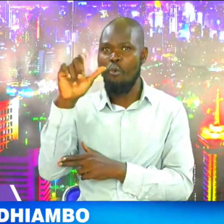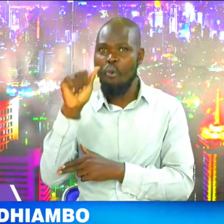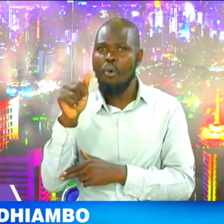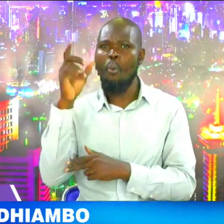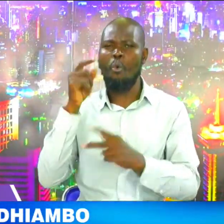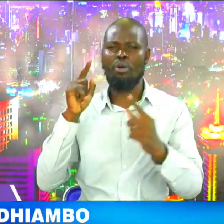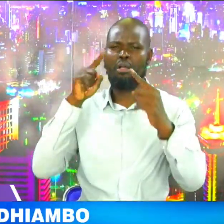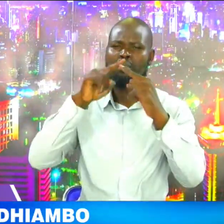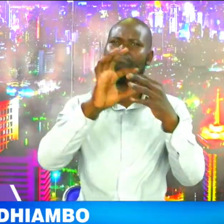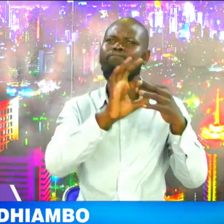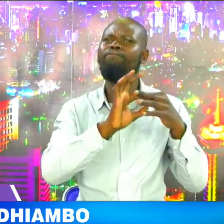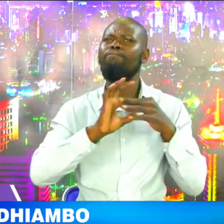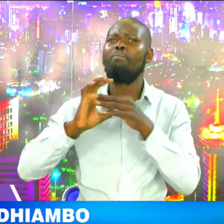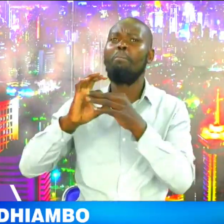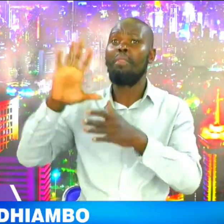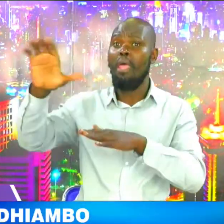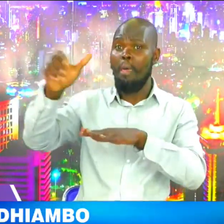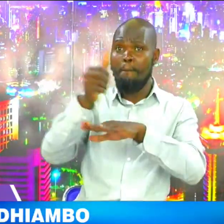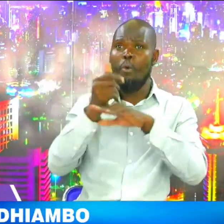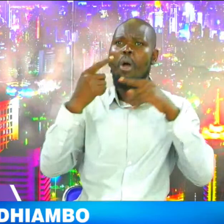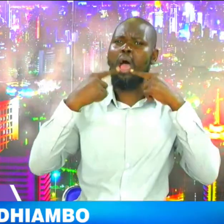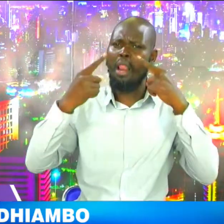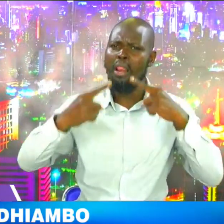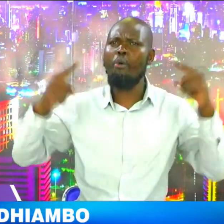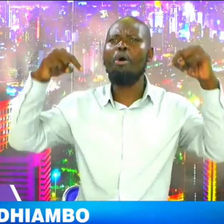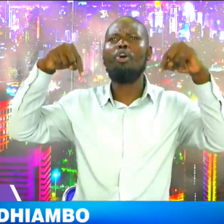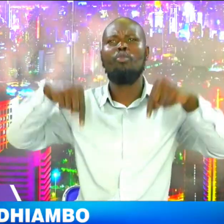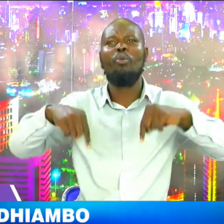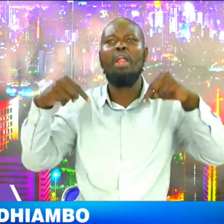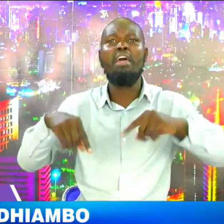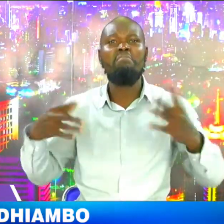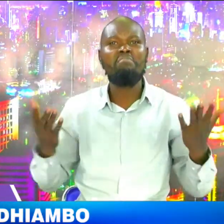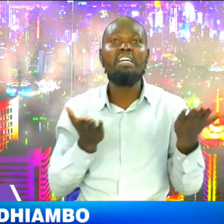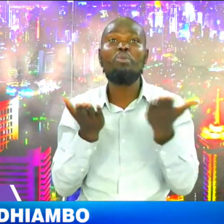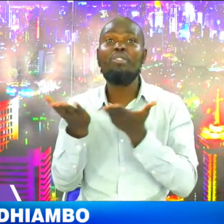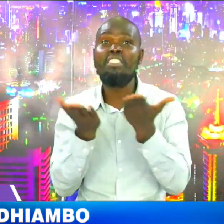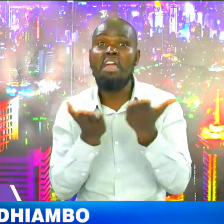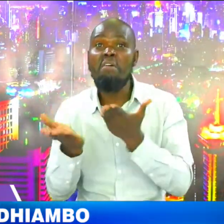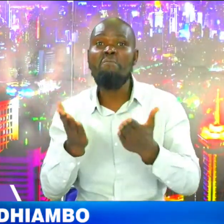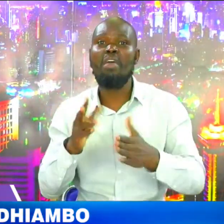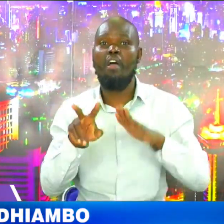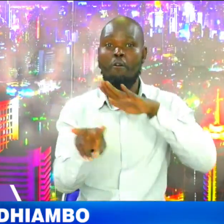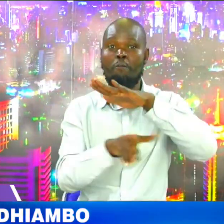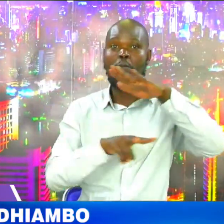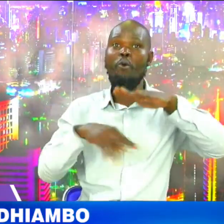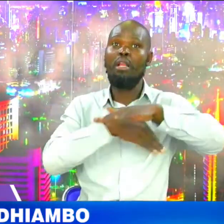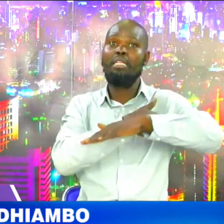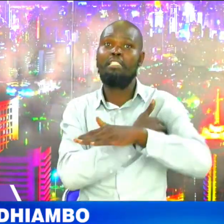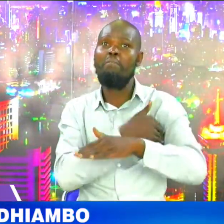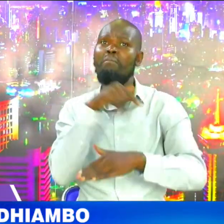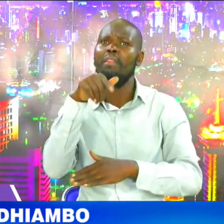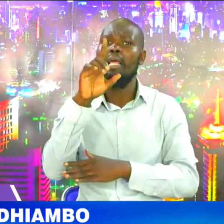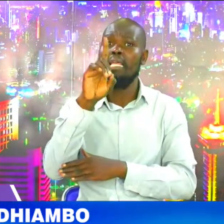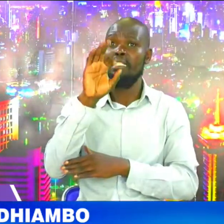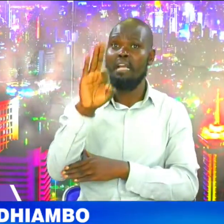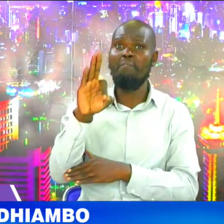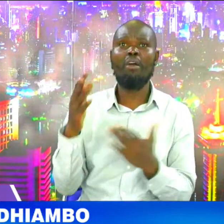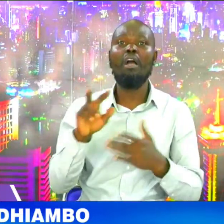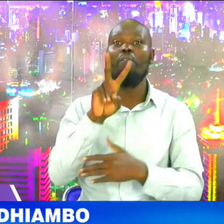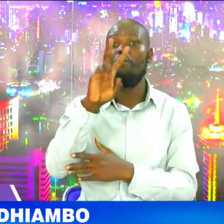time has come to an end. General Ogola was until appointed announced today serving as